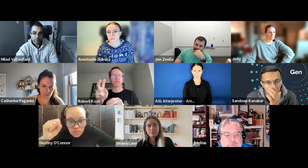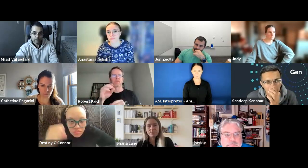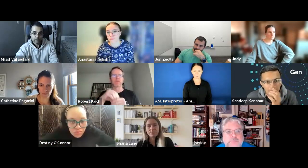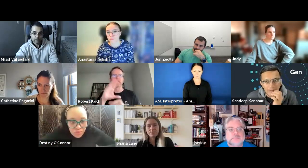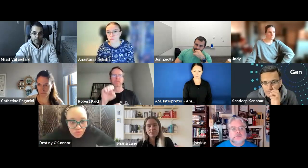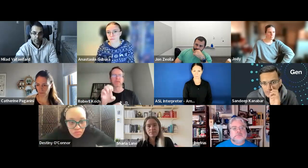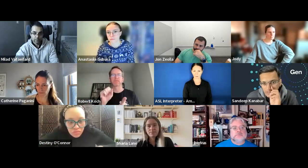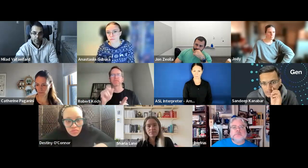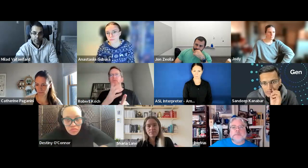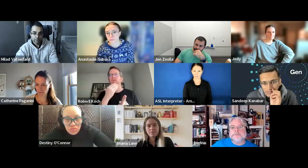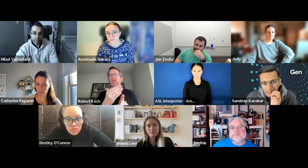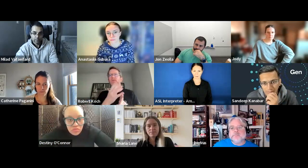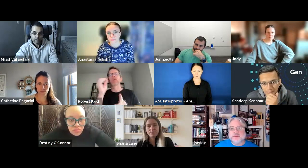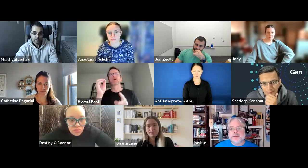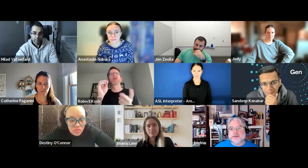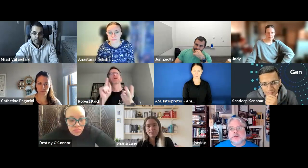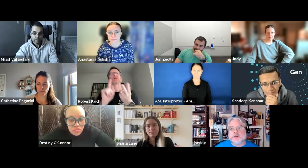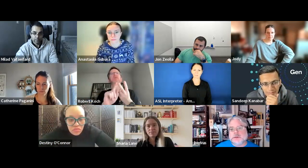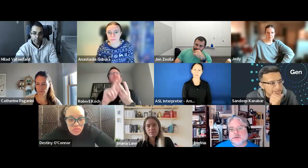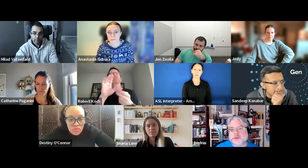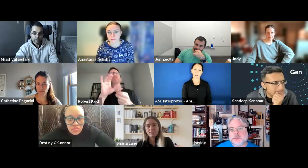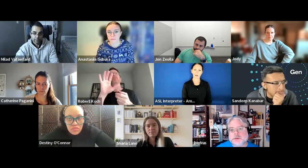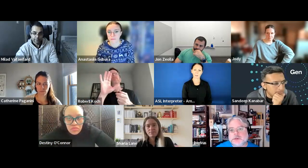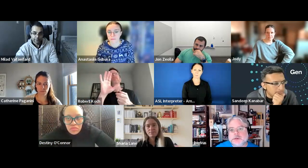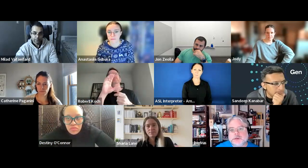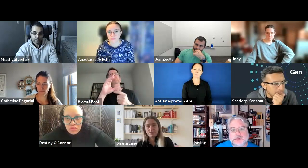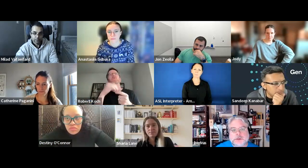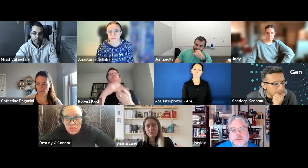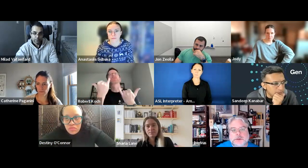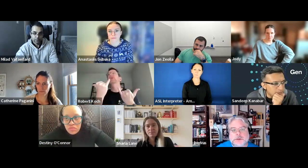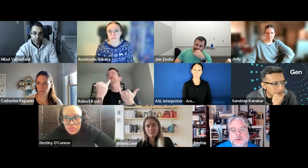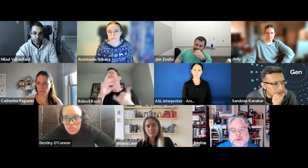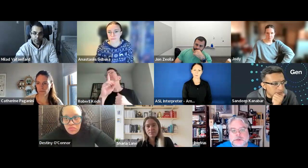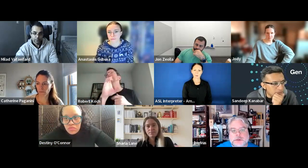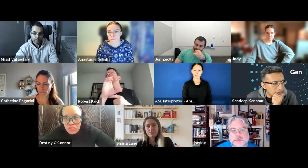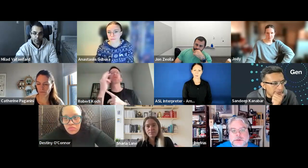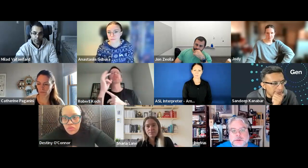it, Destiny, if you don't mind throwing it back in case.